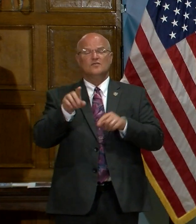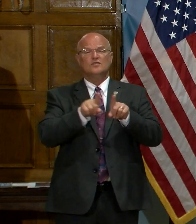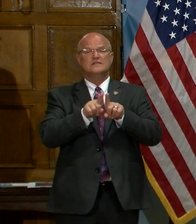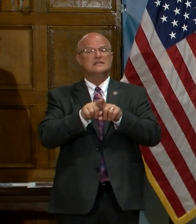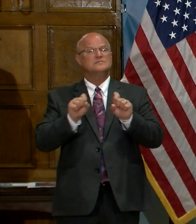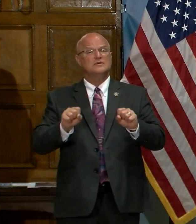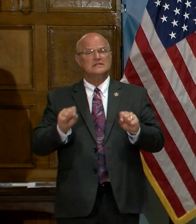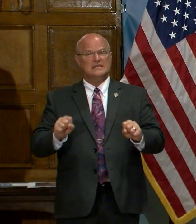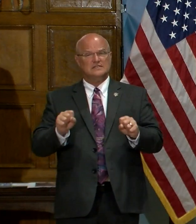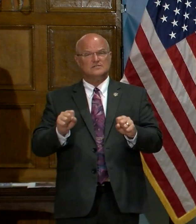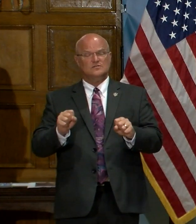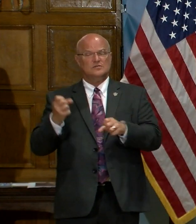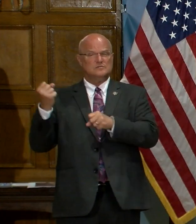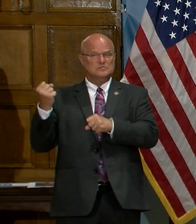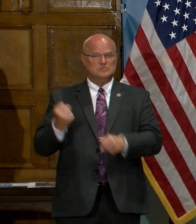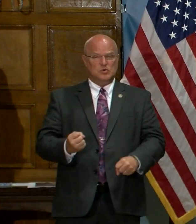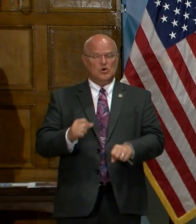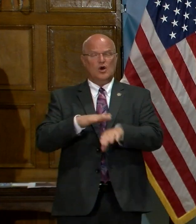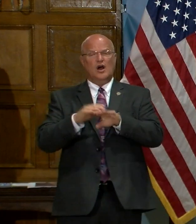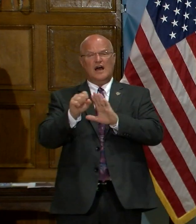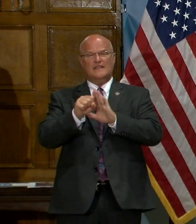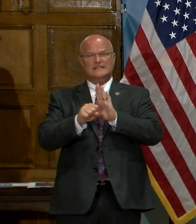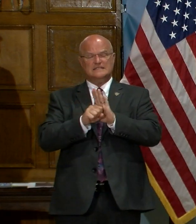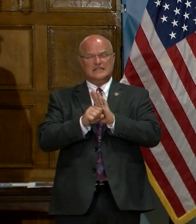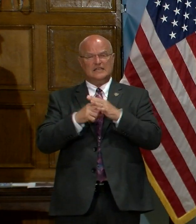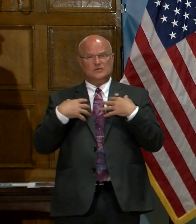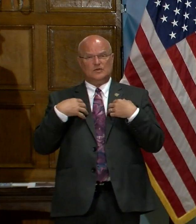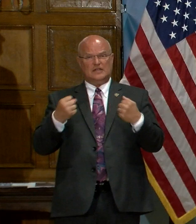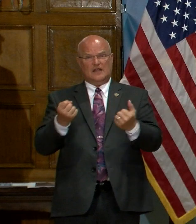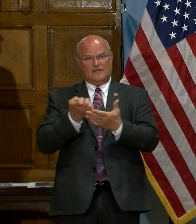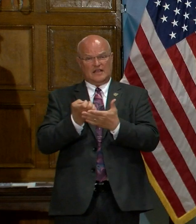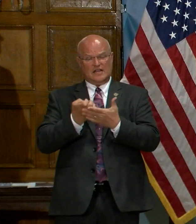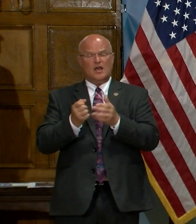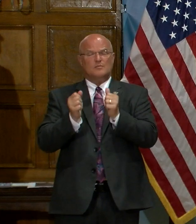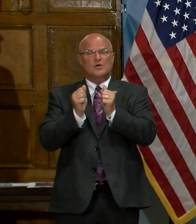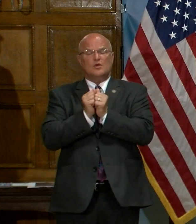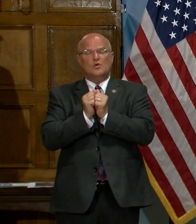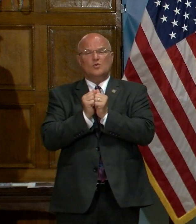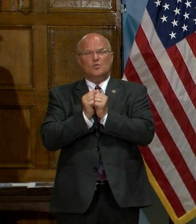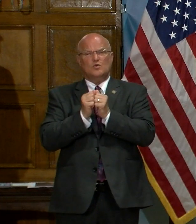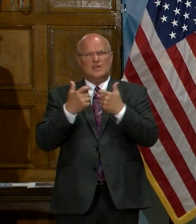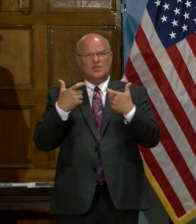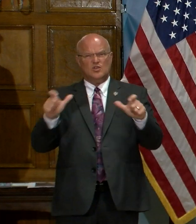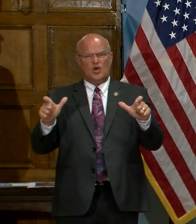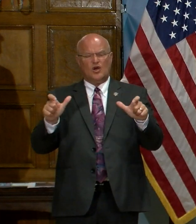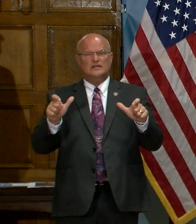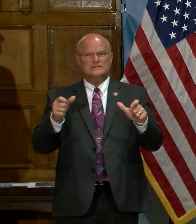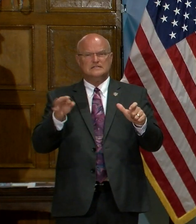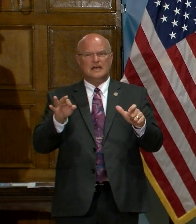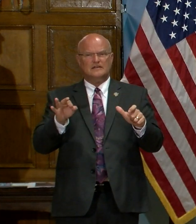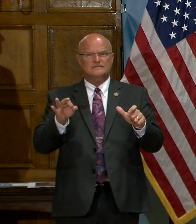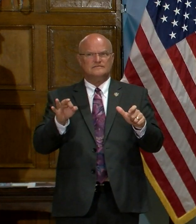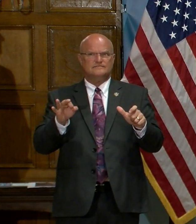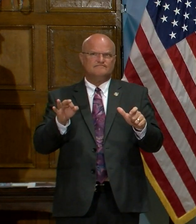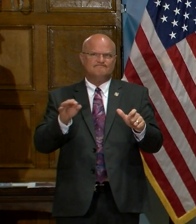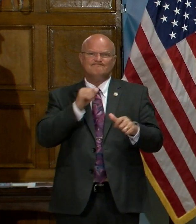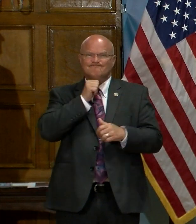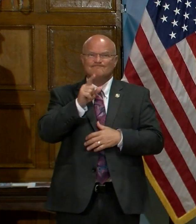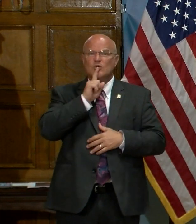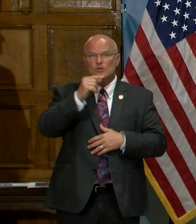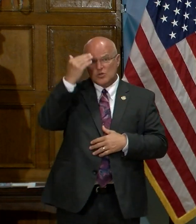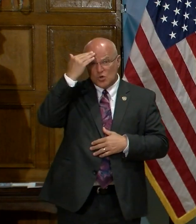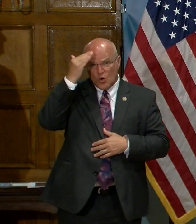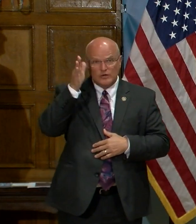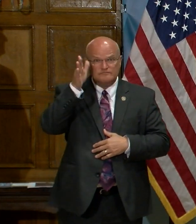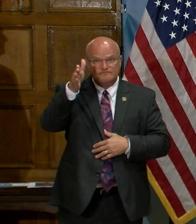a potential drag on the state's ability to recover economically with a large degree of uncertainty in